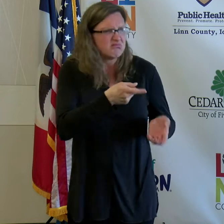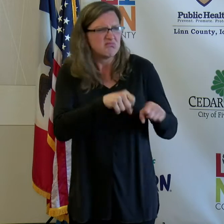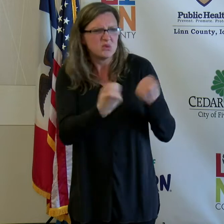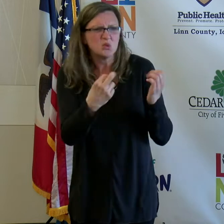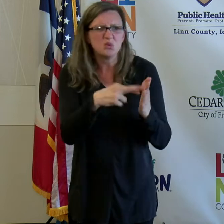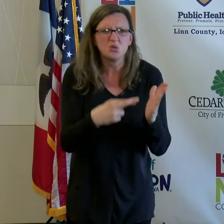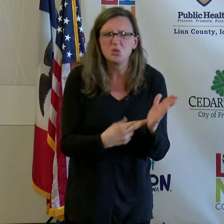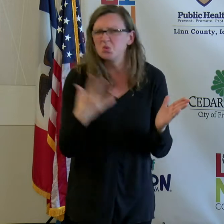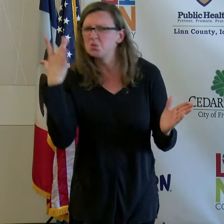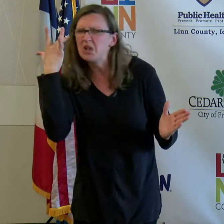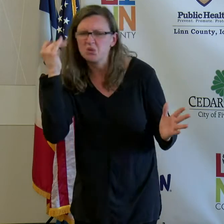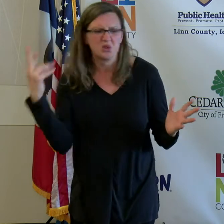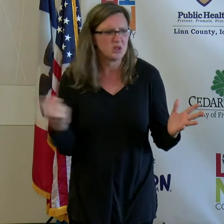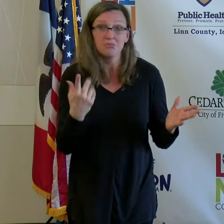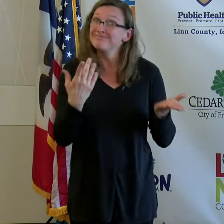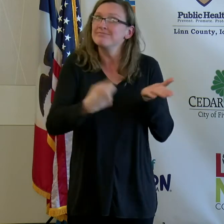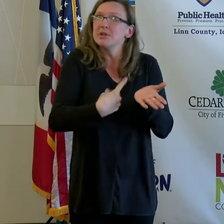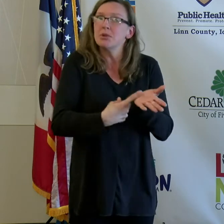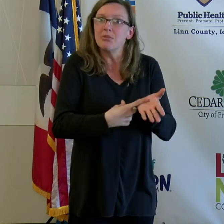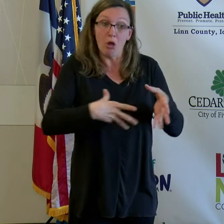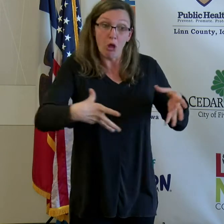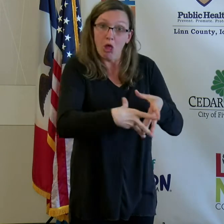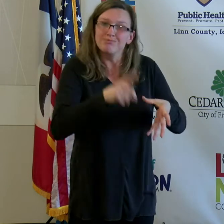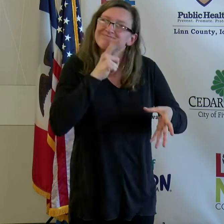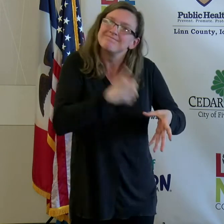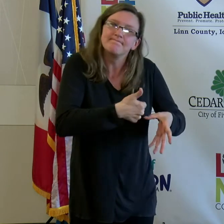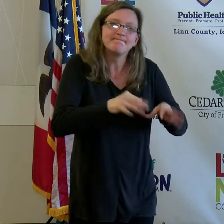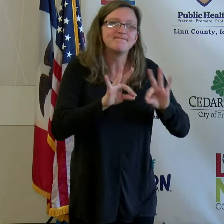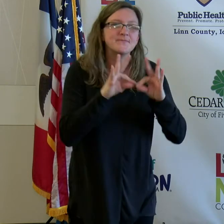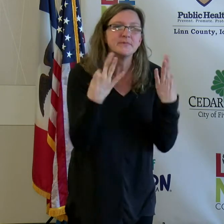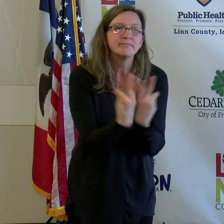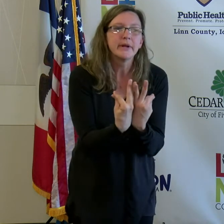or couples walking, running, or biking together.